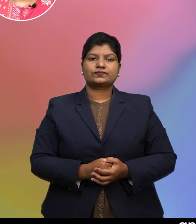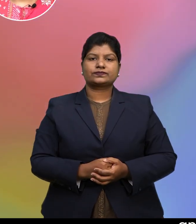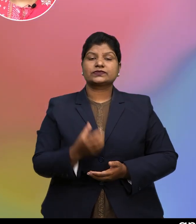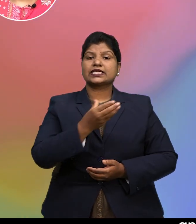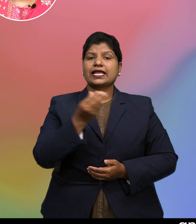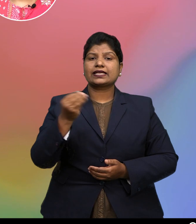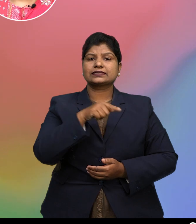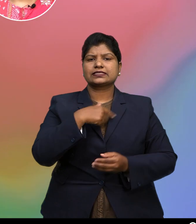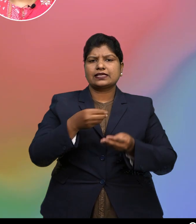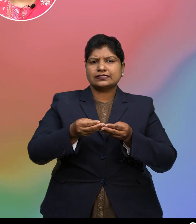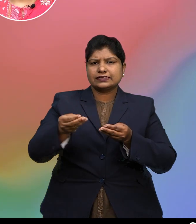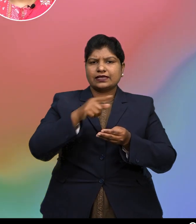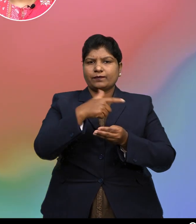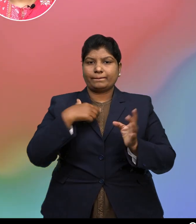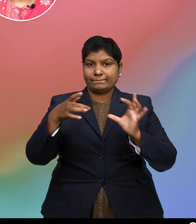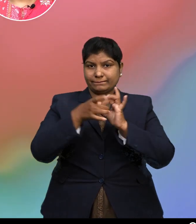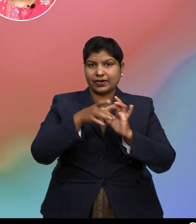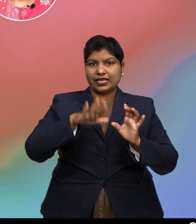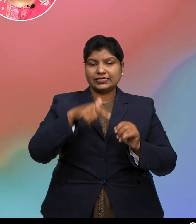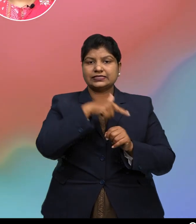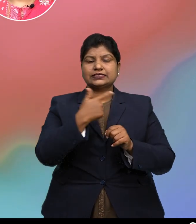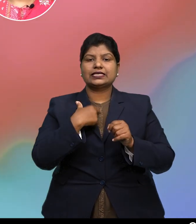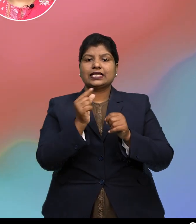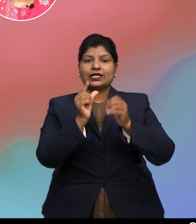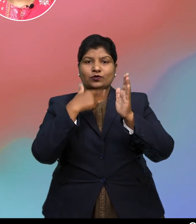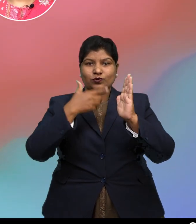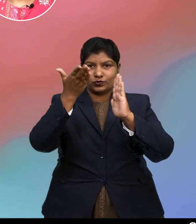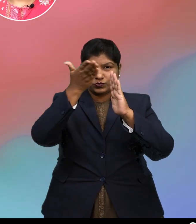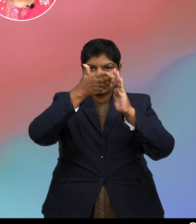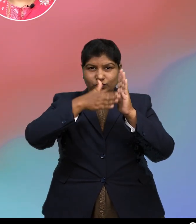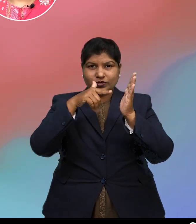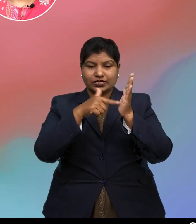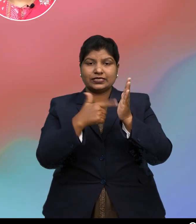and the adjacent part of the uterine tissue